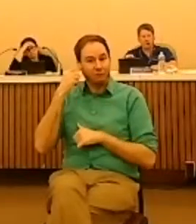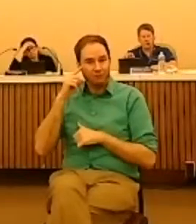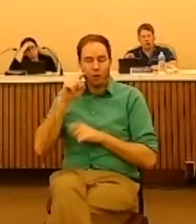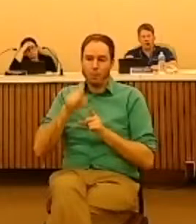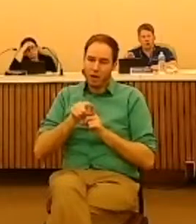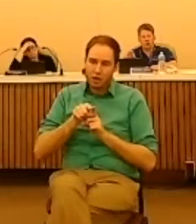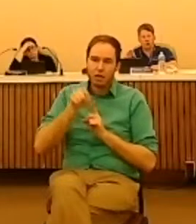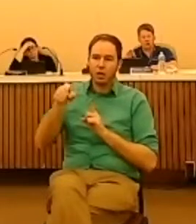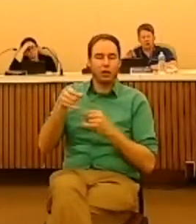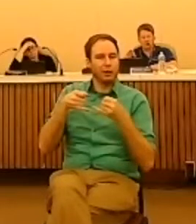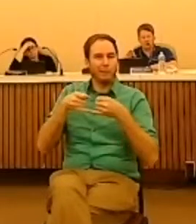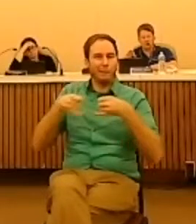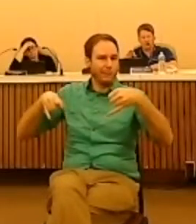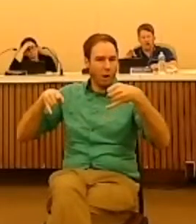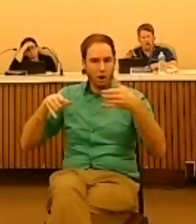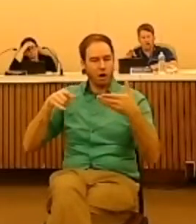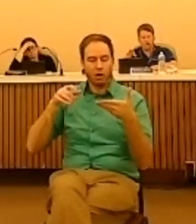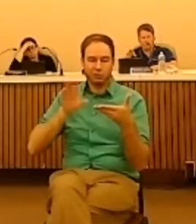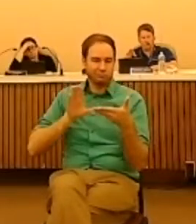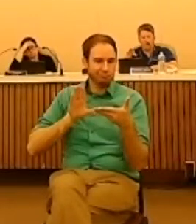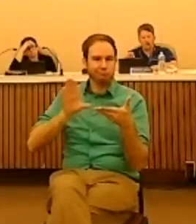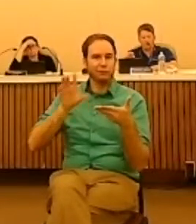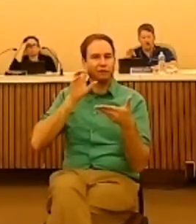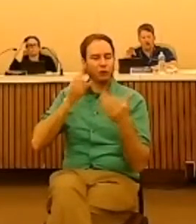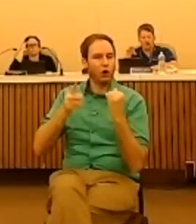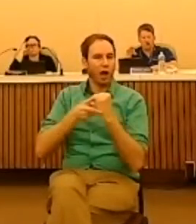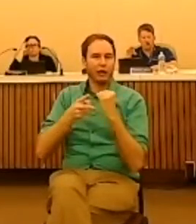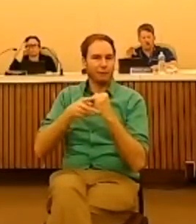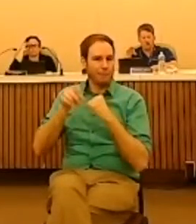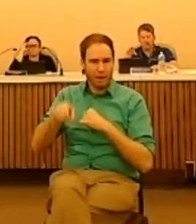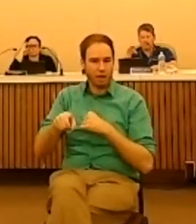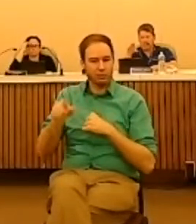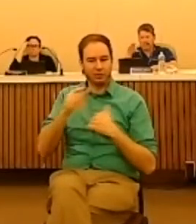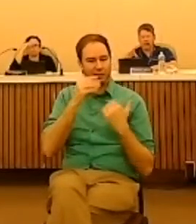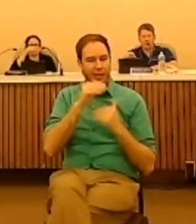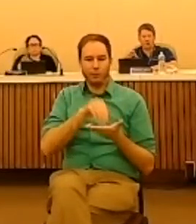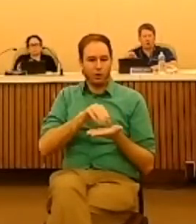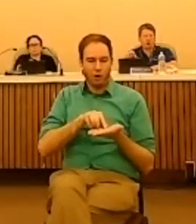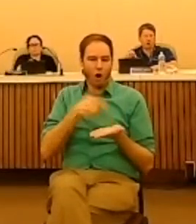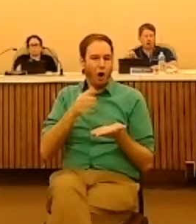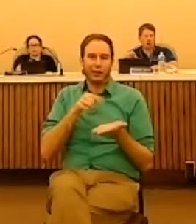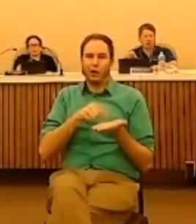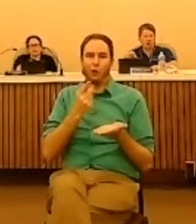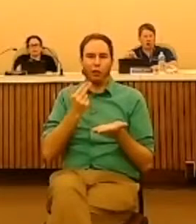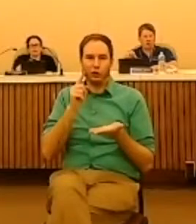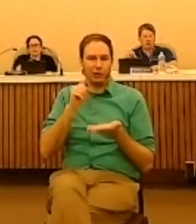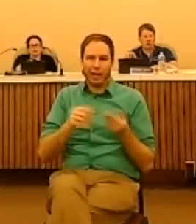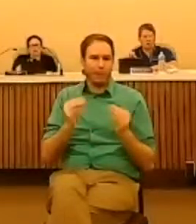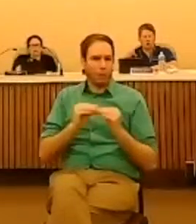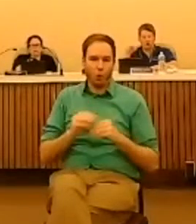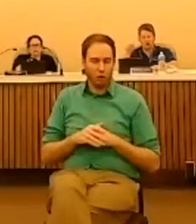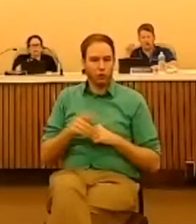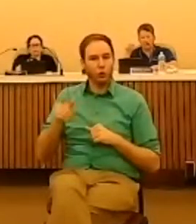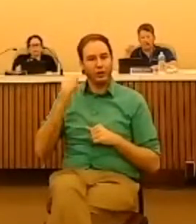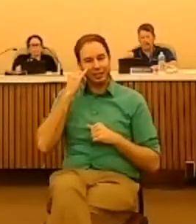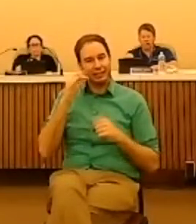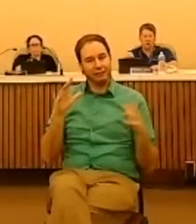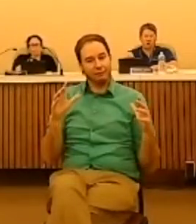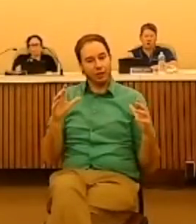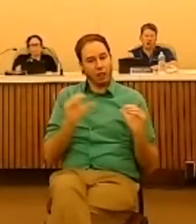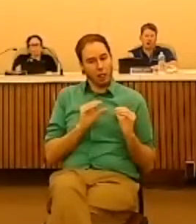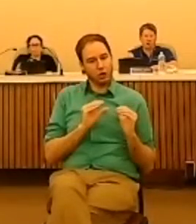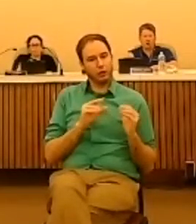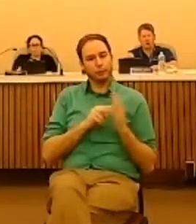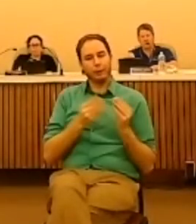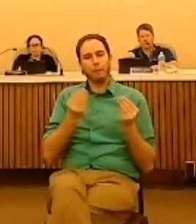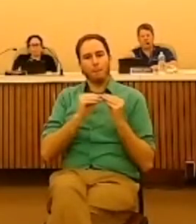has to be marked for conservation so that it can't subsequently be developed. No one could then say, oh, well, there's a